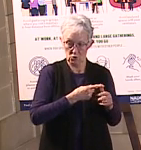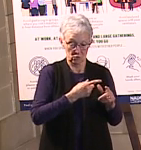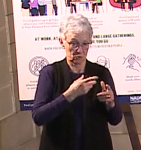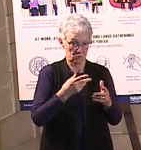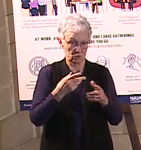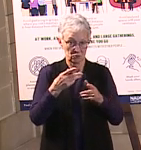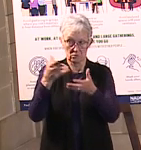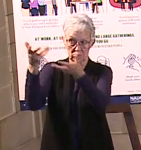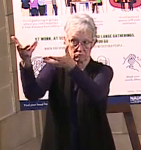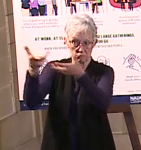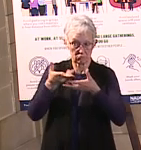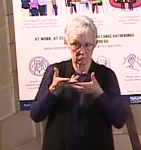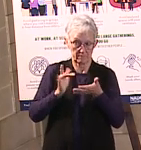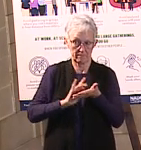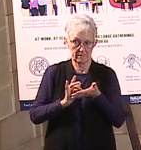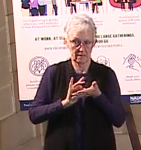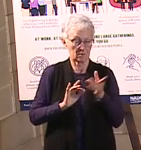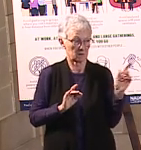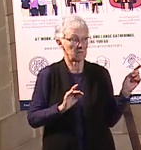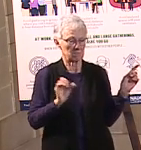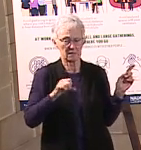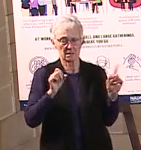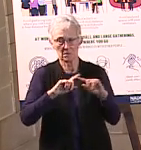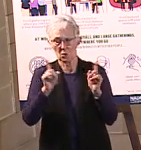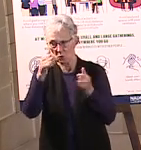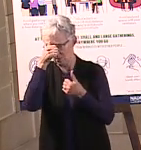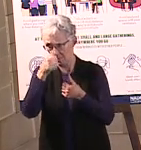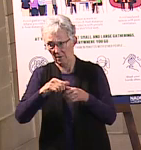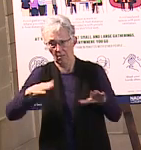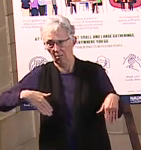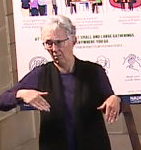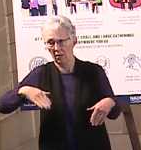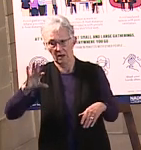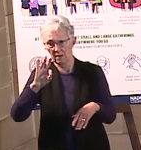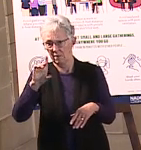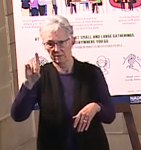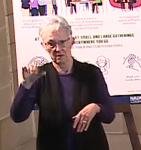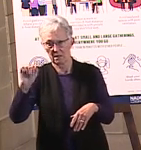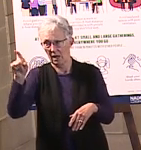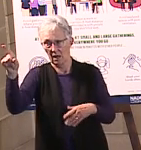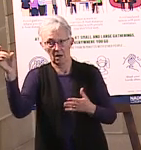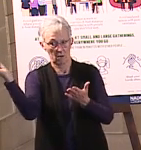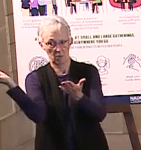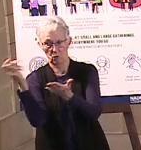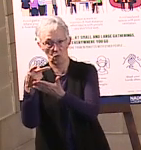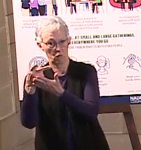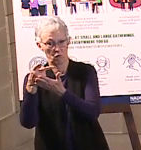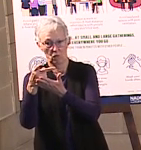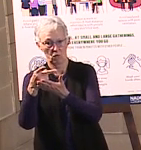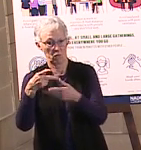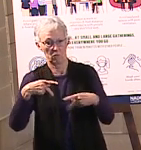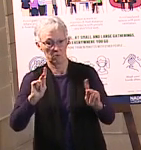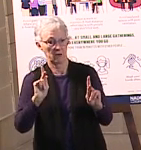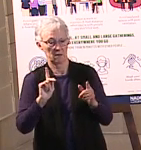emergency use authorization. That is not done yet. So it's all predicated on getting that emergency use authorization first.